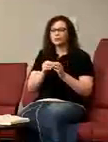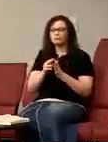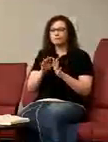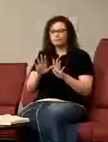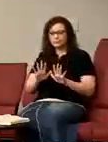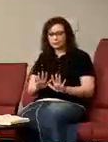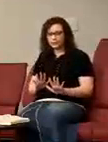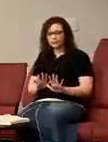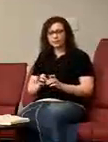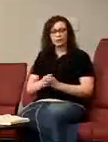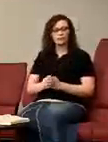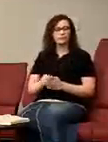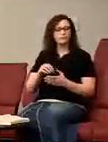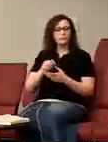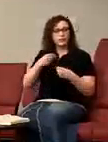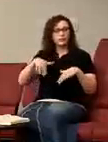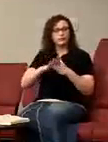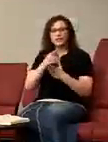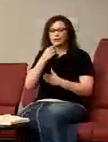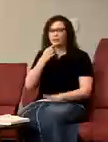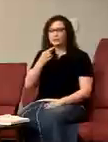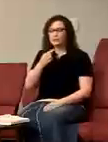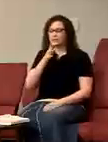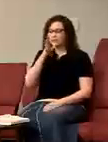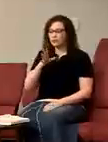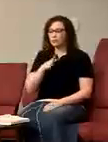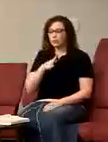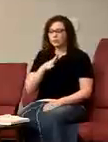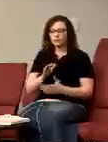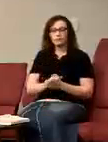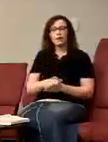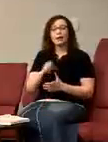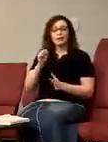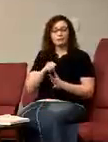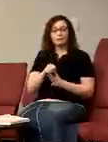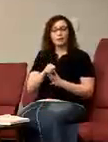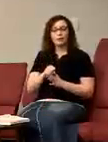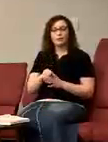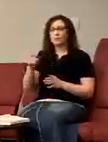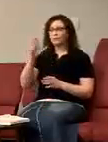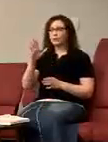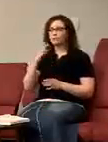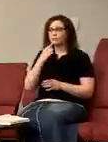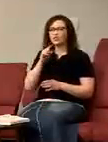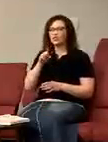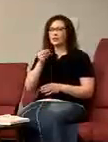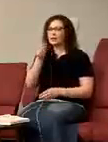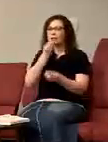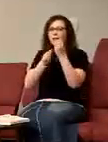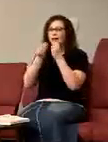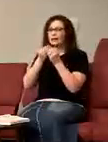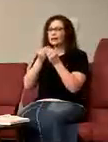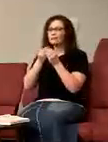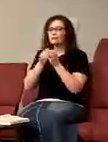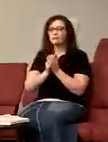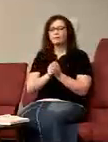said unto the woman, yea, hath God said, ye shall not eat of every tree of the garden. And I'll